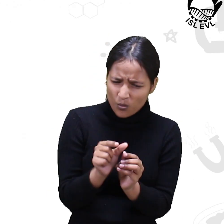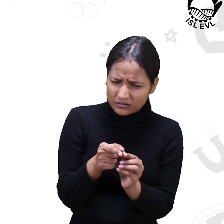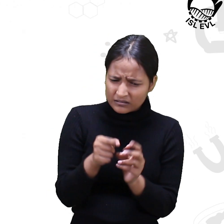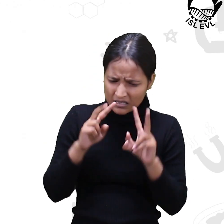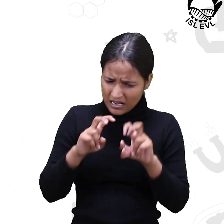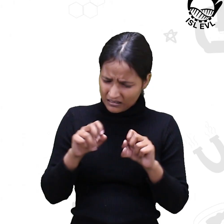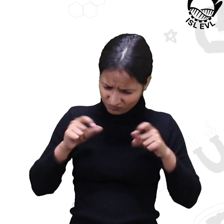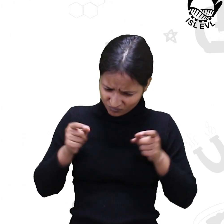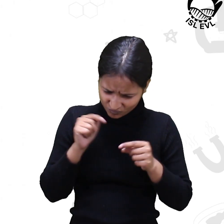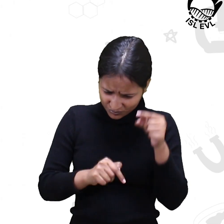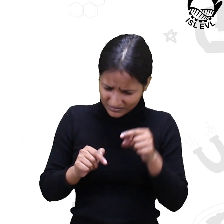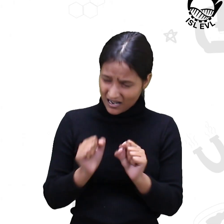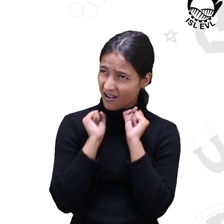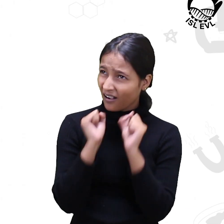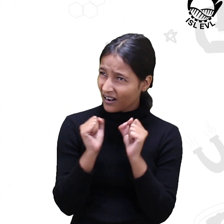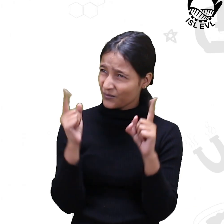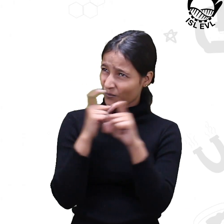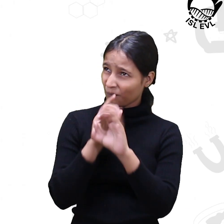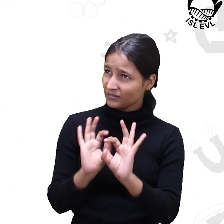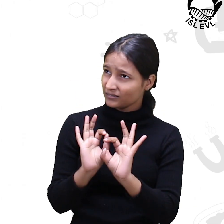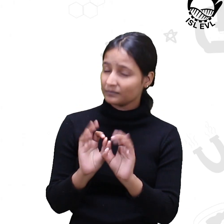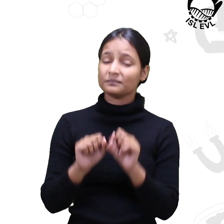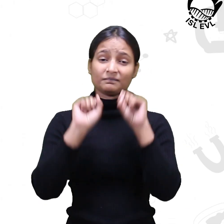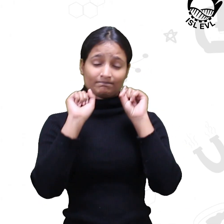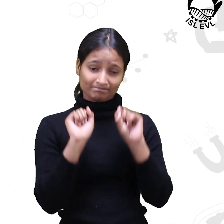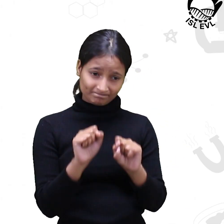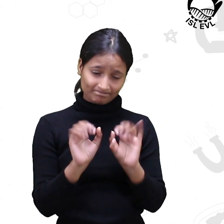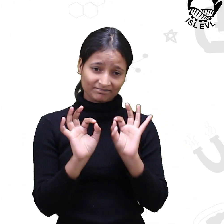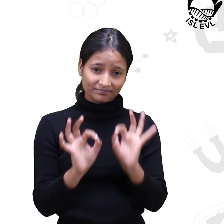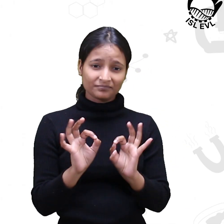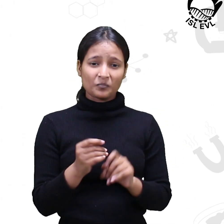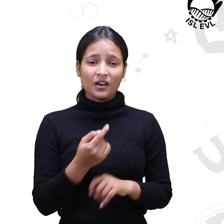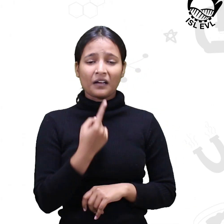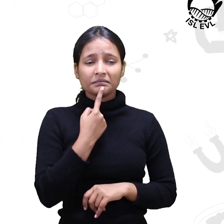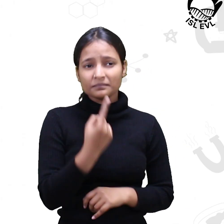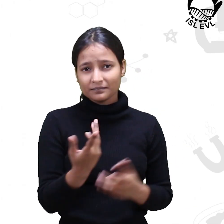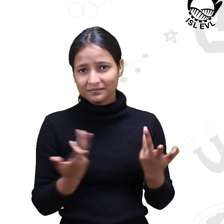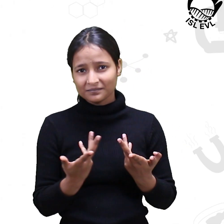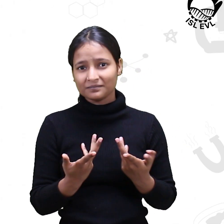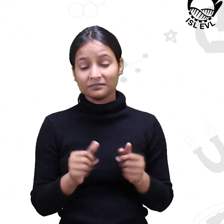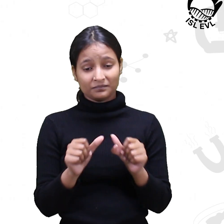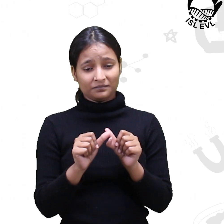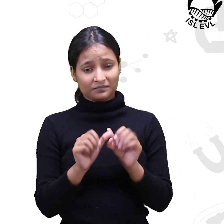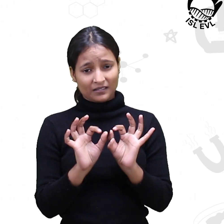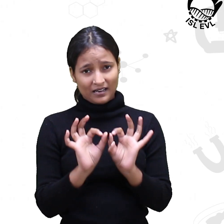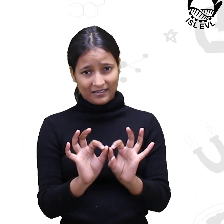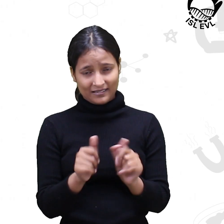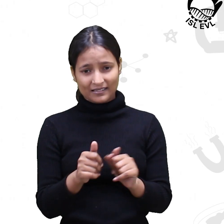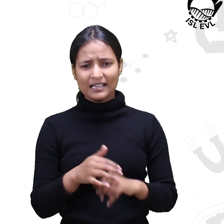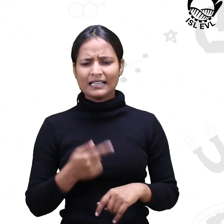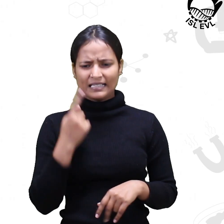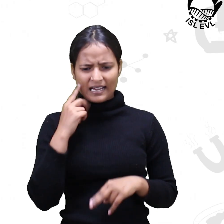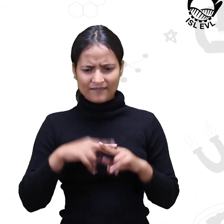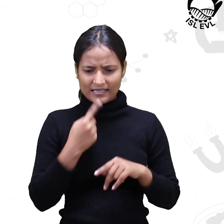them? One thing, Karthik, is that the stage in which we do most of the experiments, you